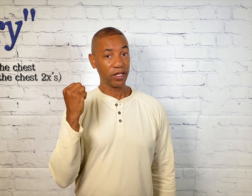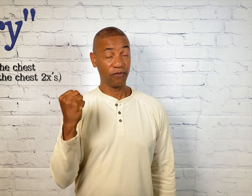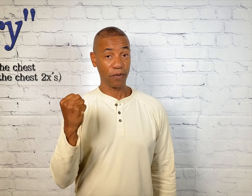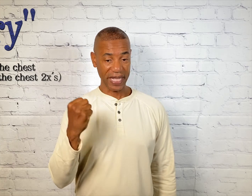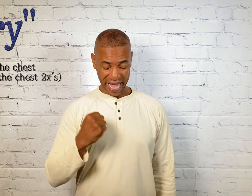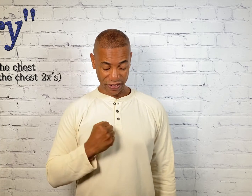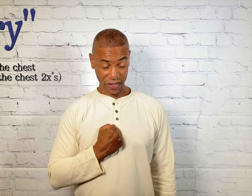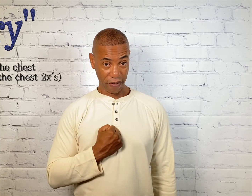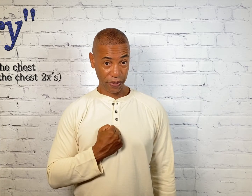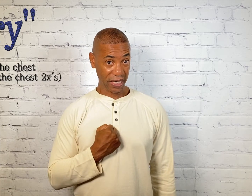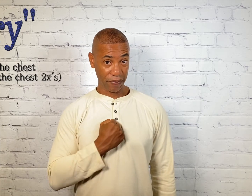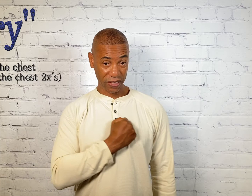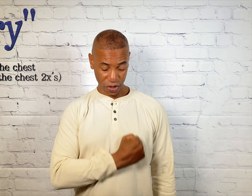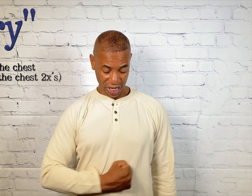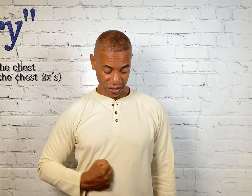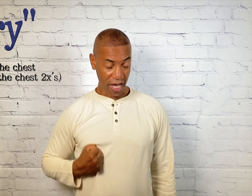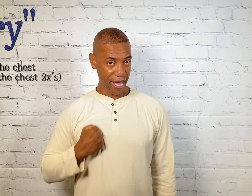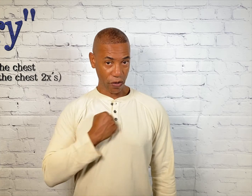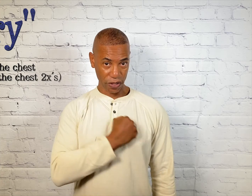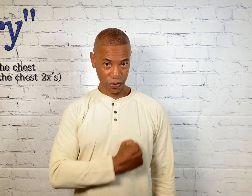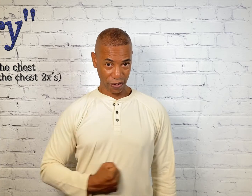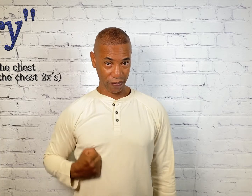form an S, put that up against the chest, and go in a circular motion.